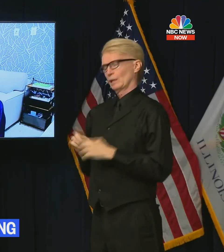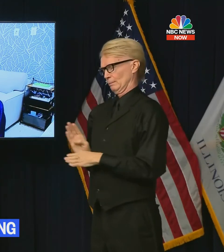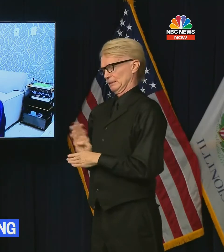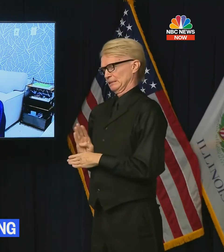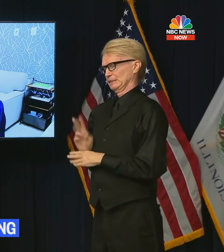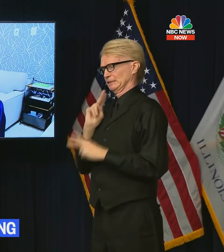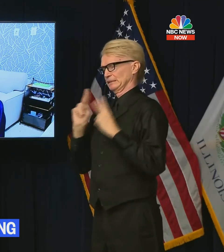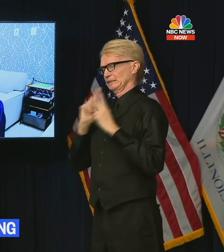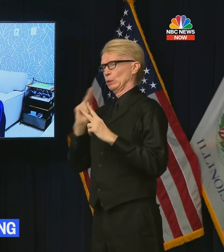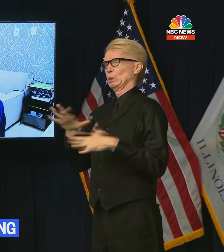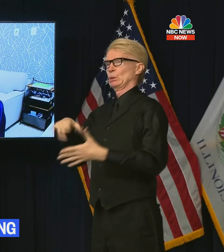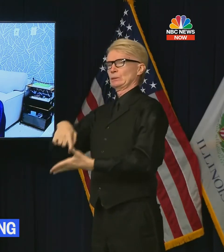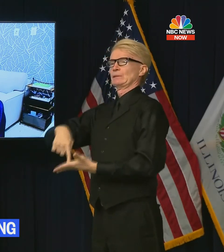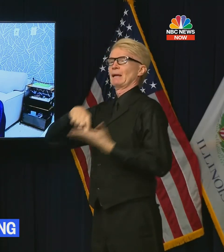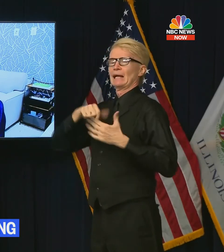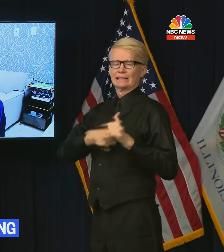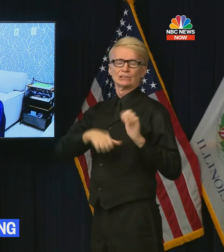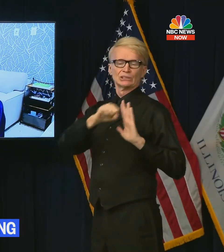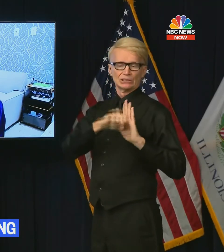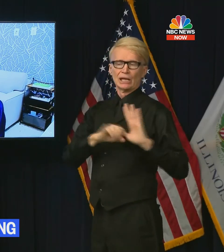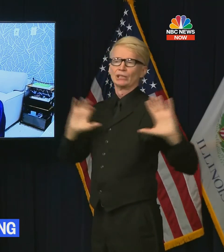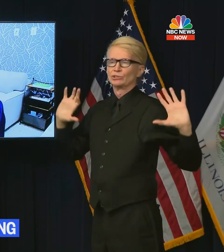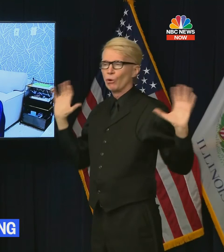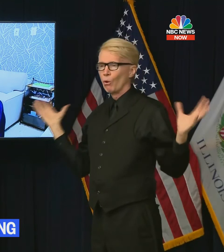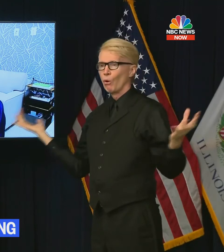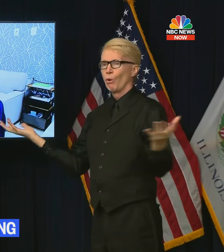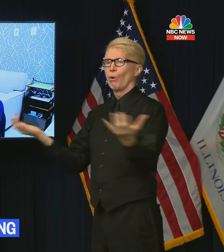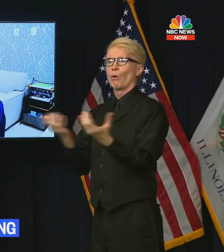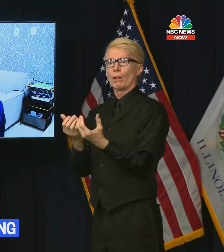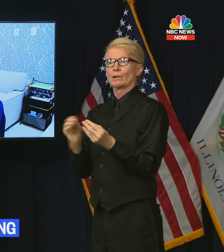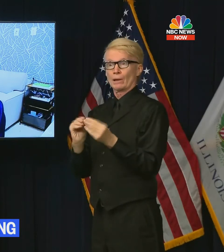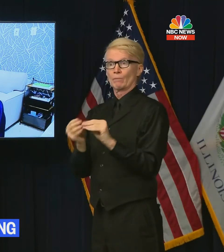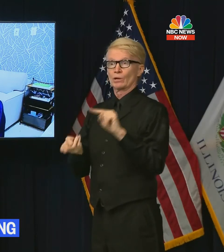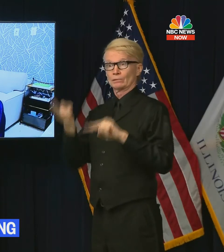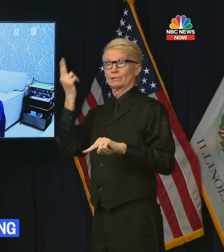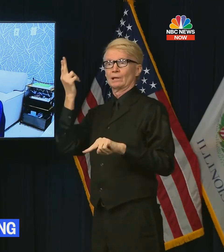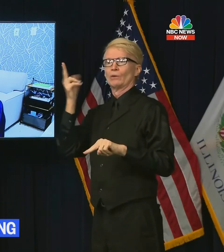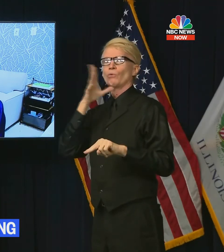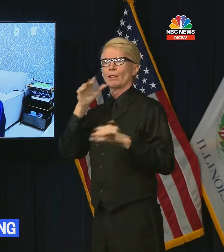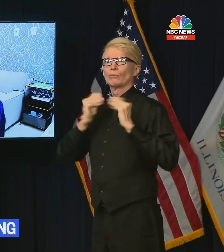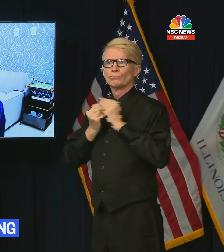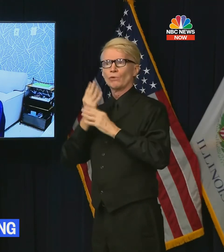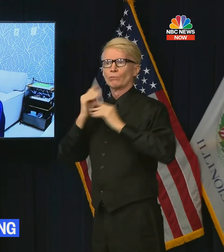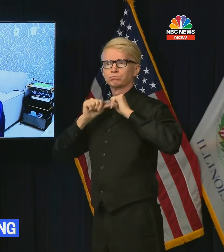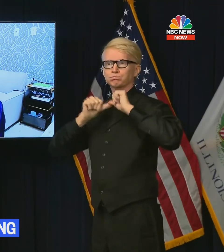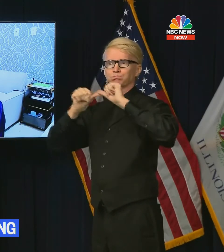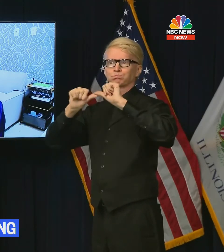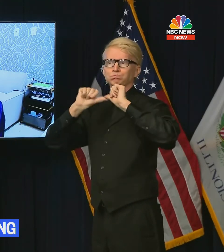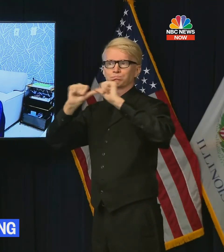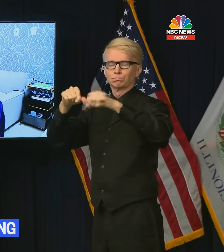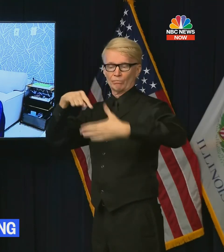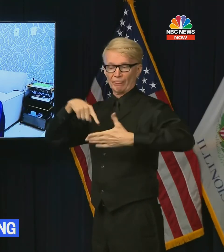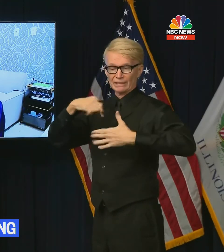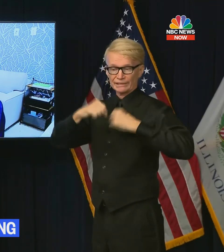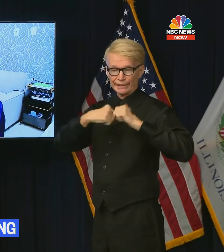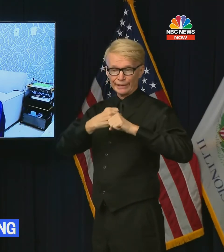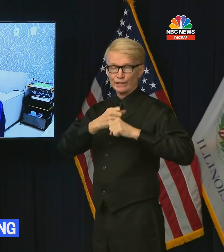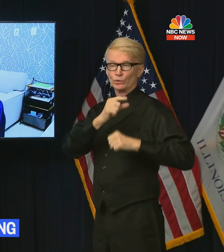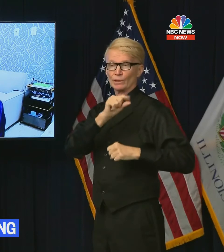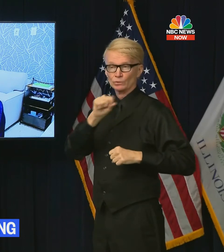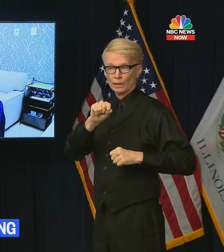the demand from states in aggregate grow and remain persistent through this year and